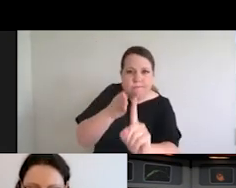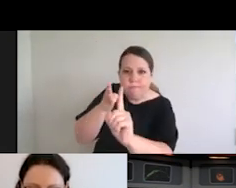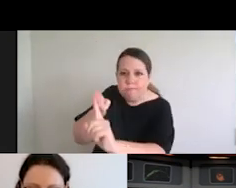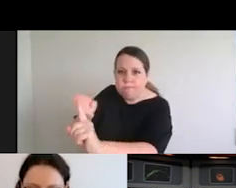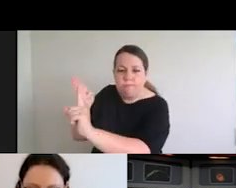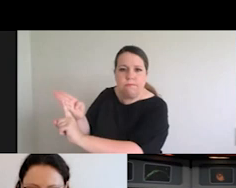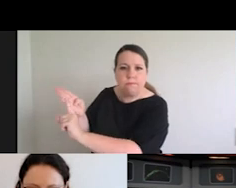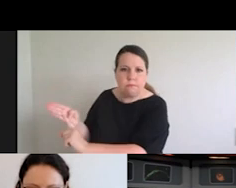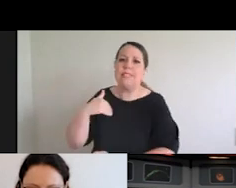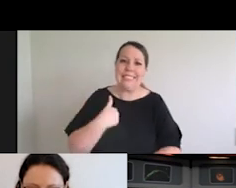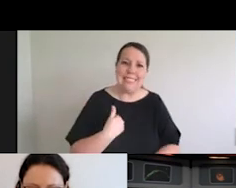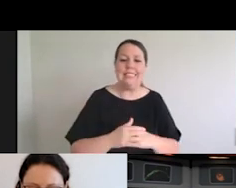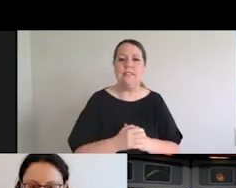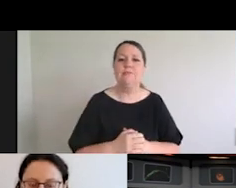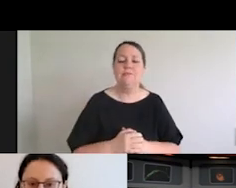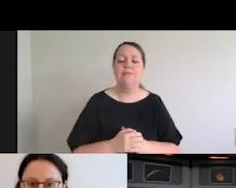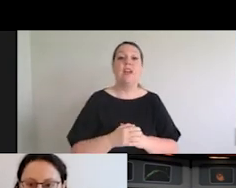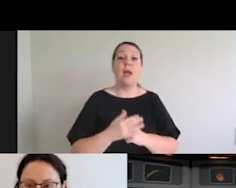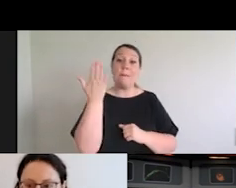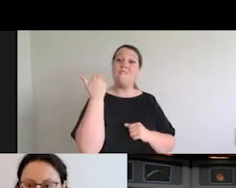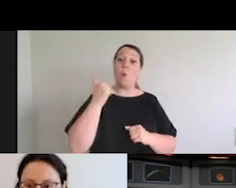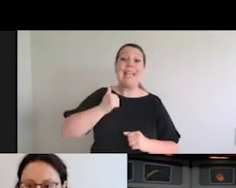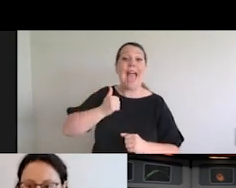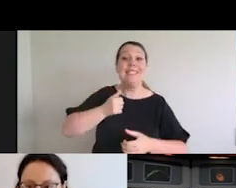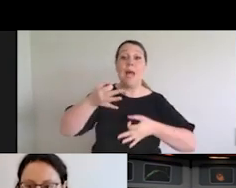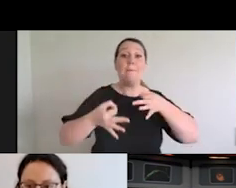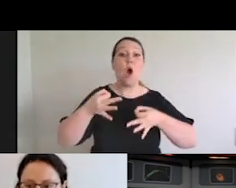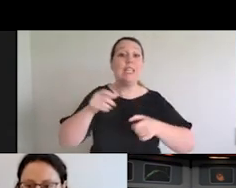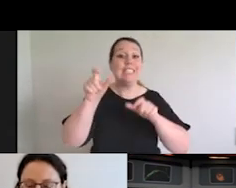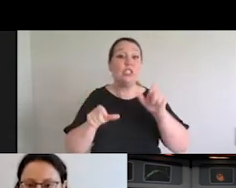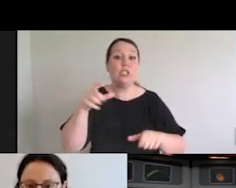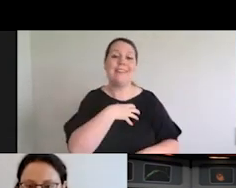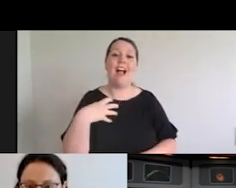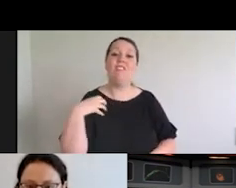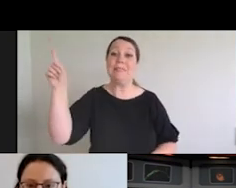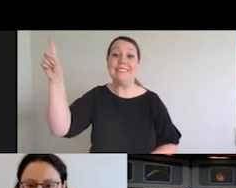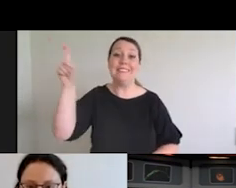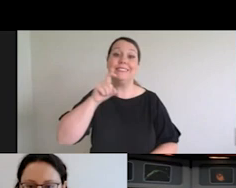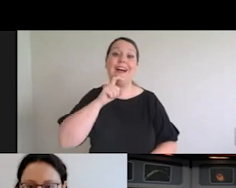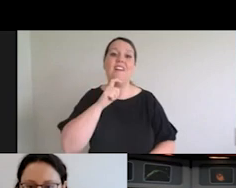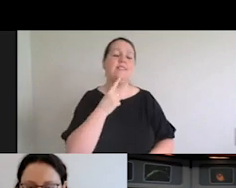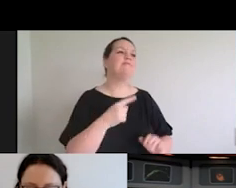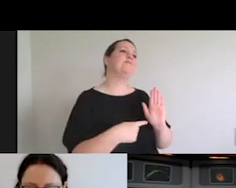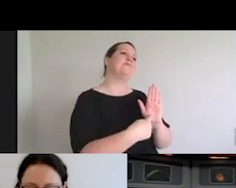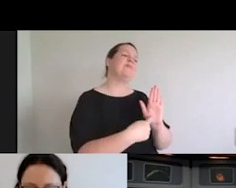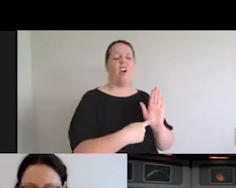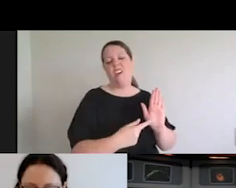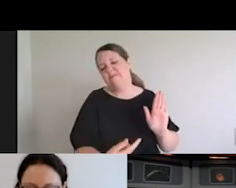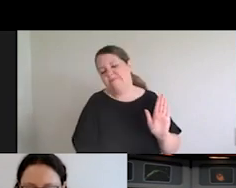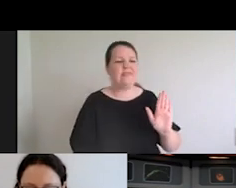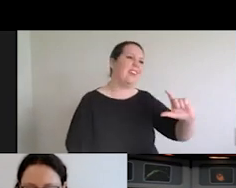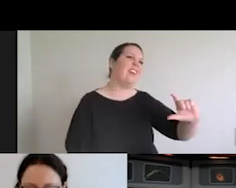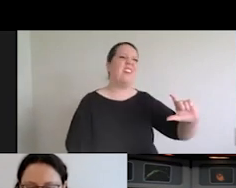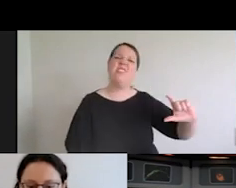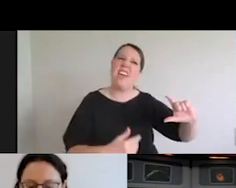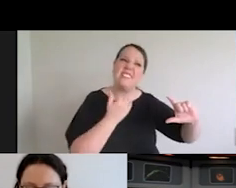how many times I've had politicians or their staffs tell me, this is as much as you're going to get. We've really given you, we've gone to the well,